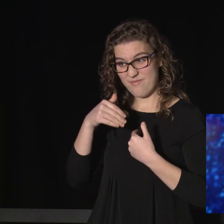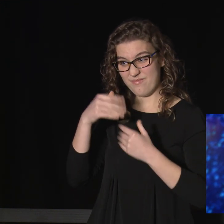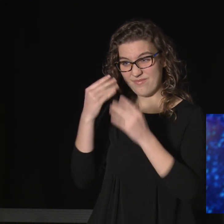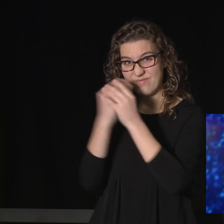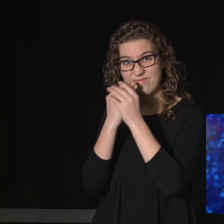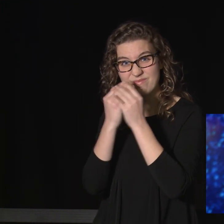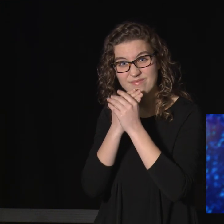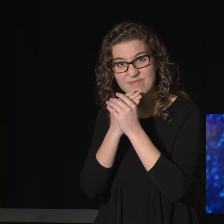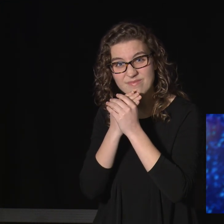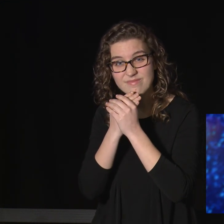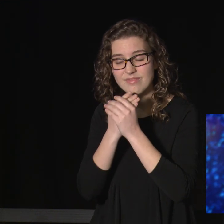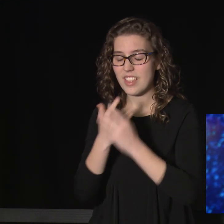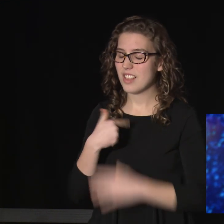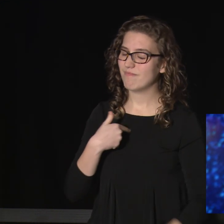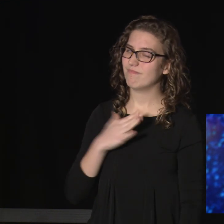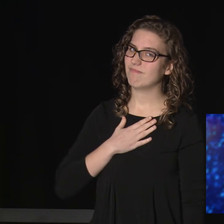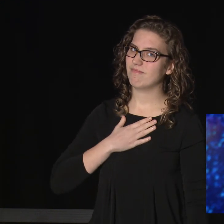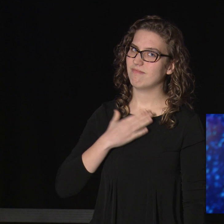I'm upset.